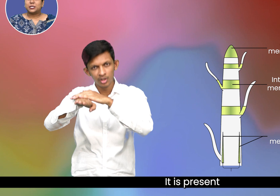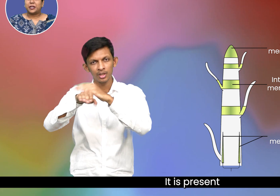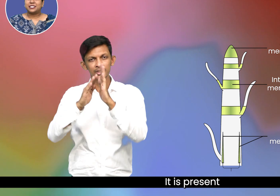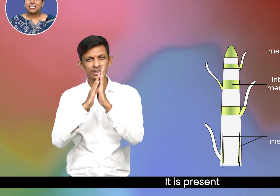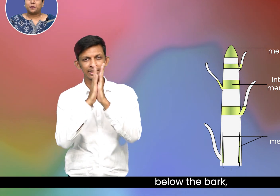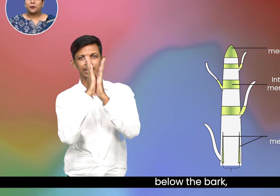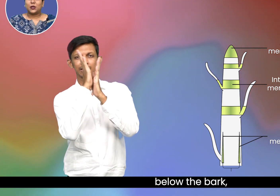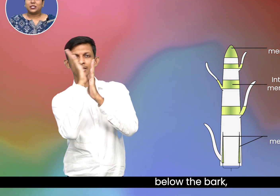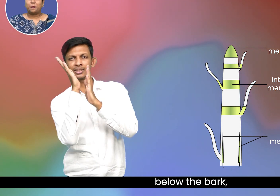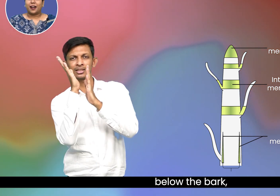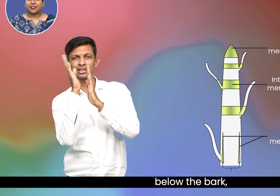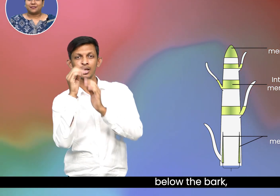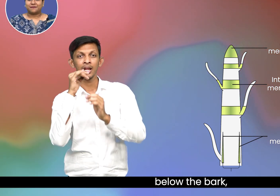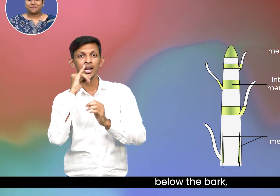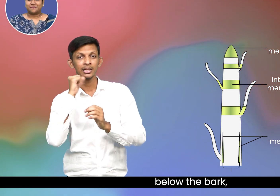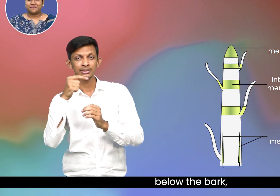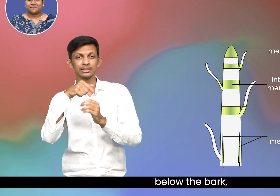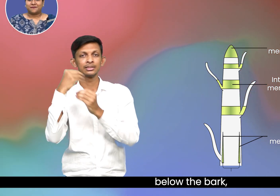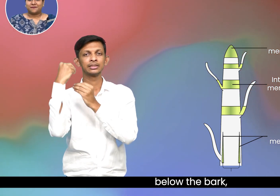It is present below the bark